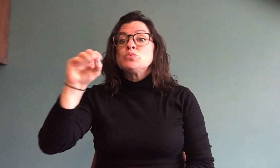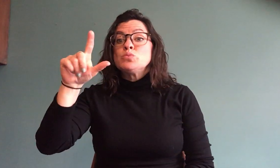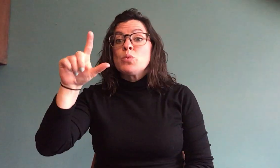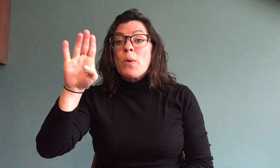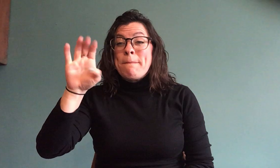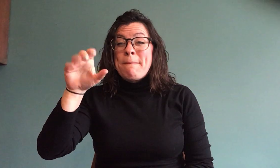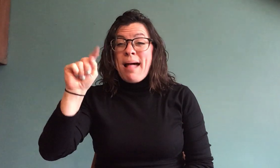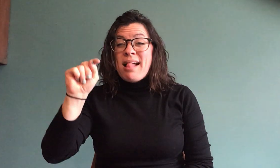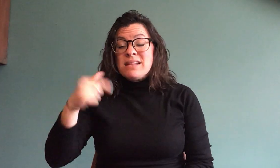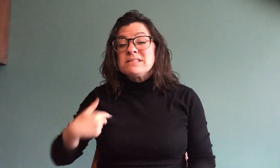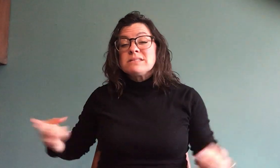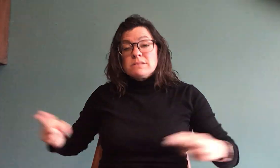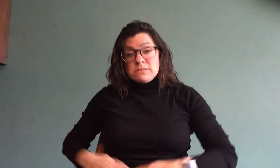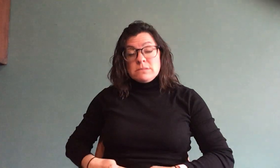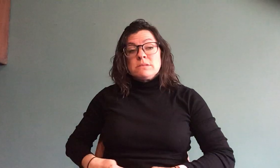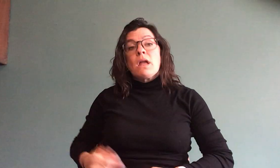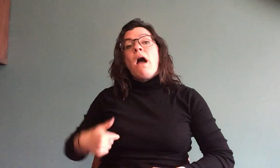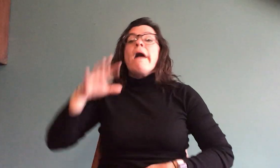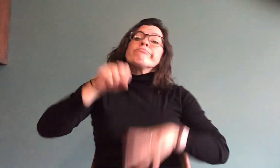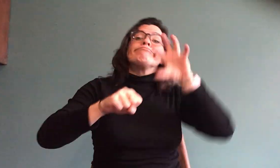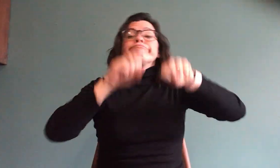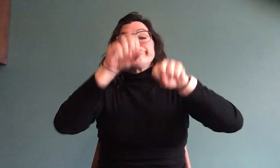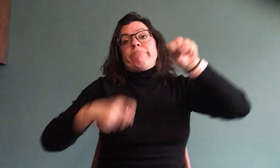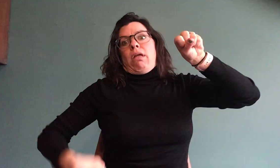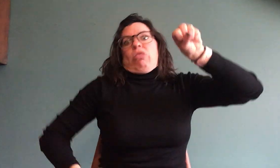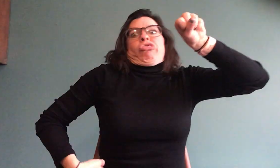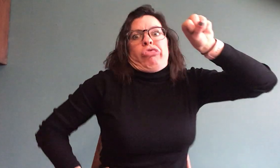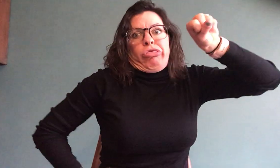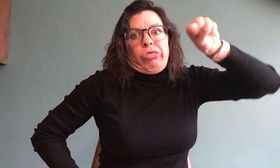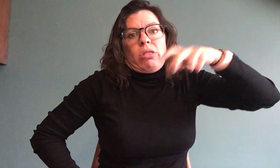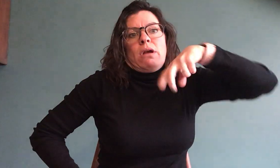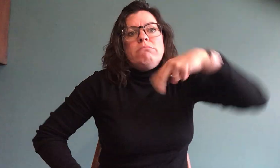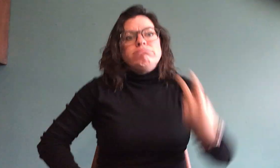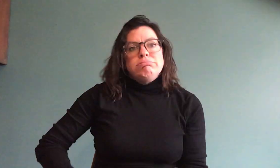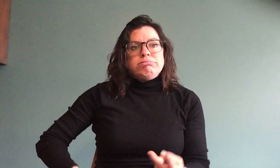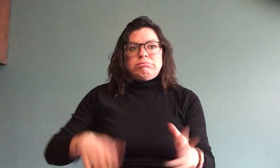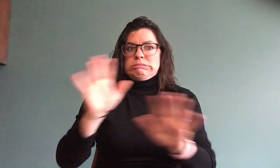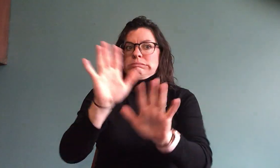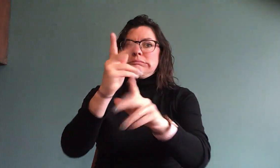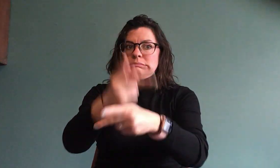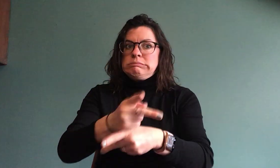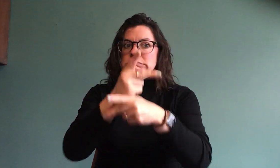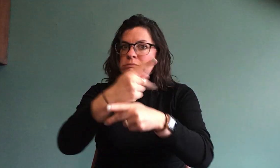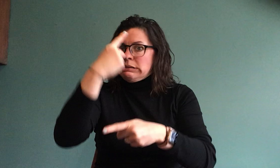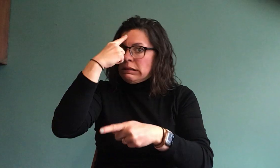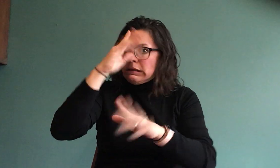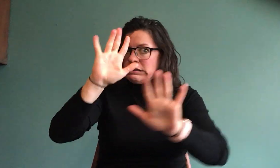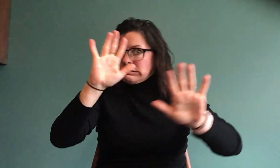units. Okay, everything is the same except that this one